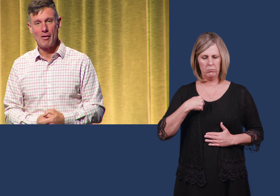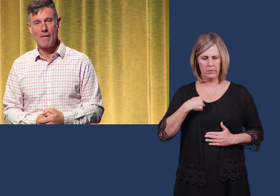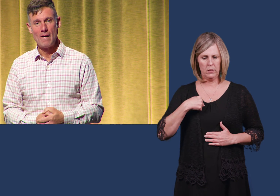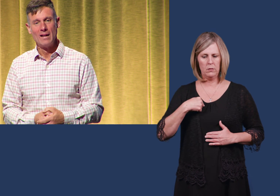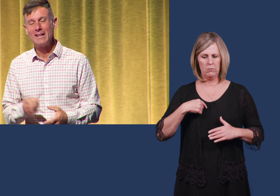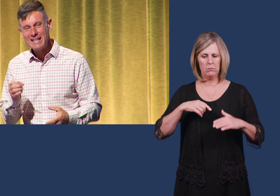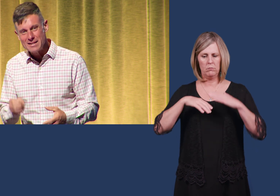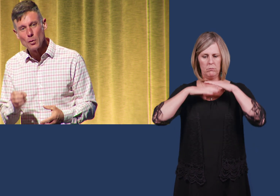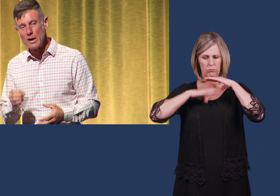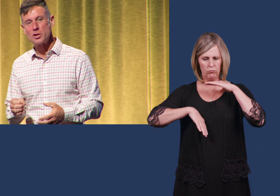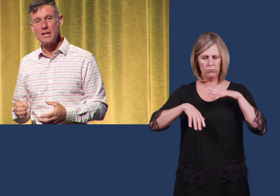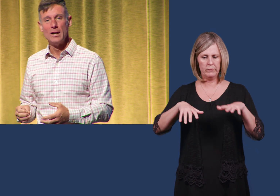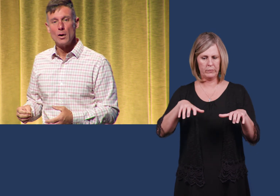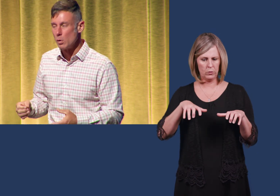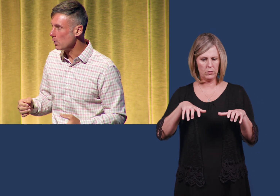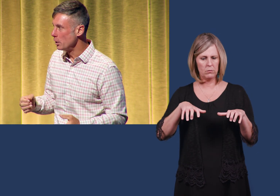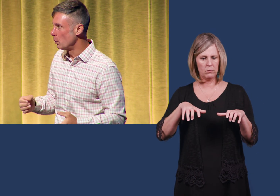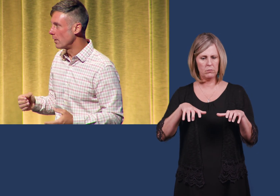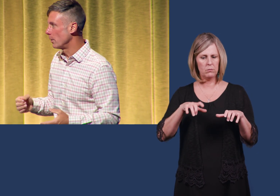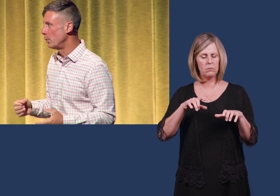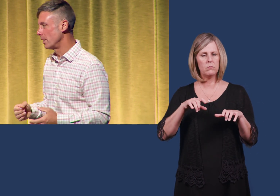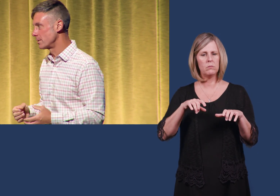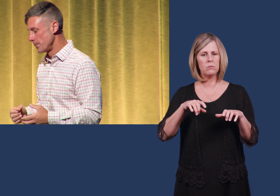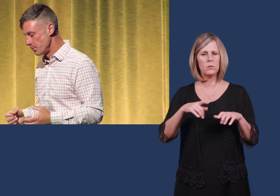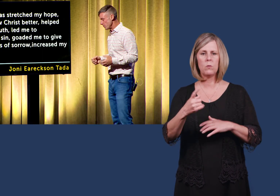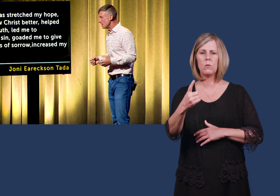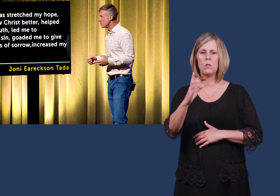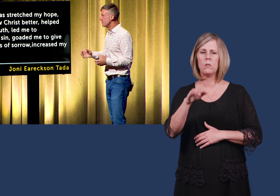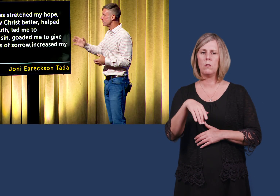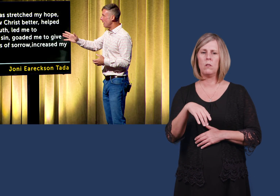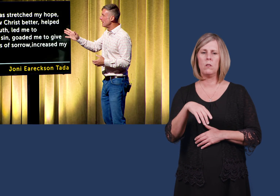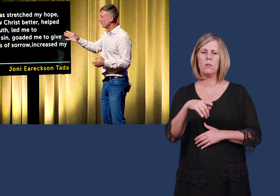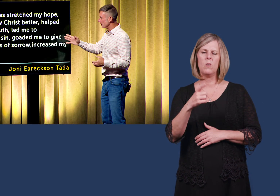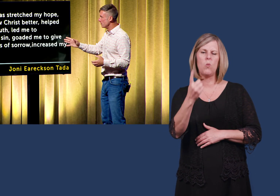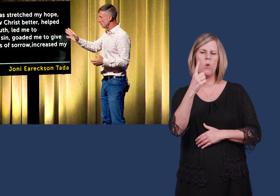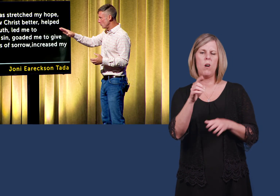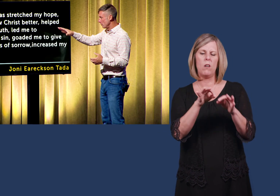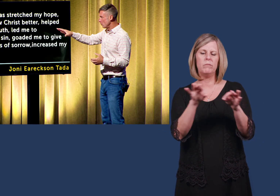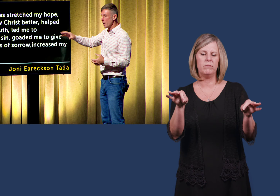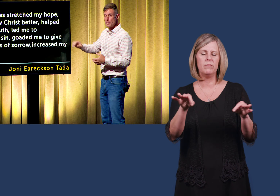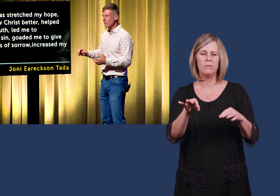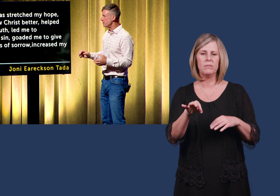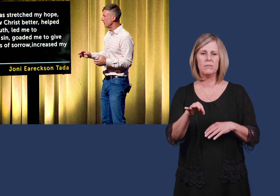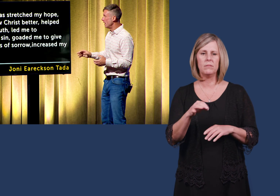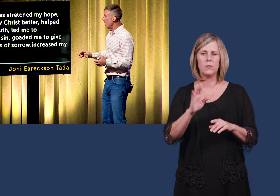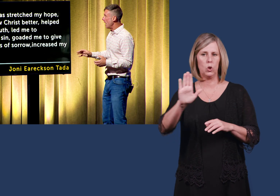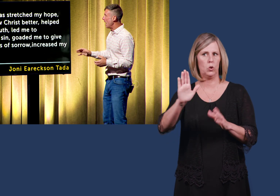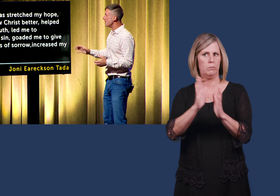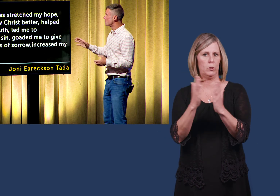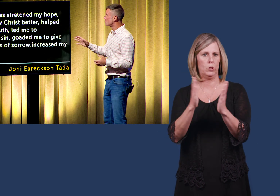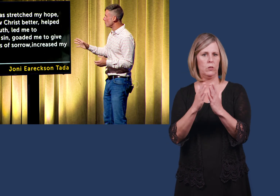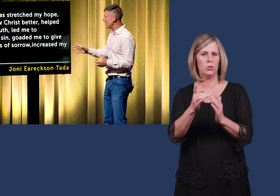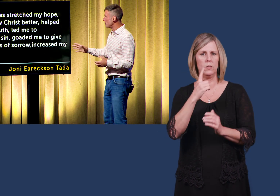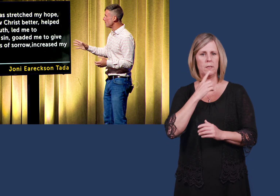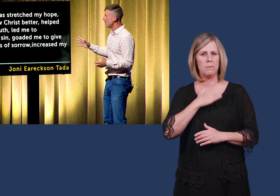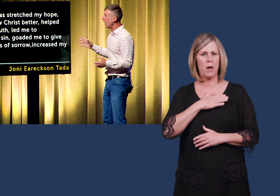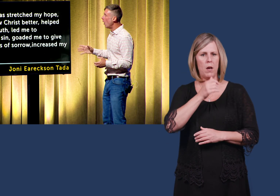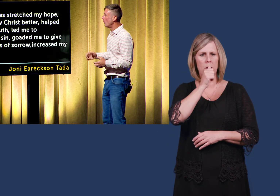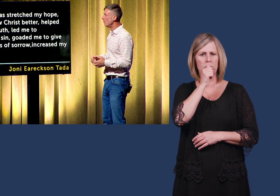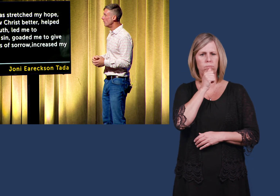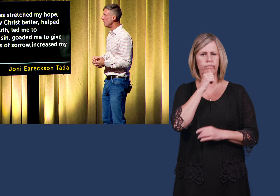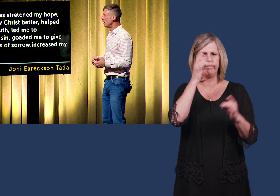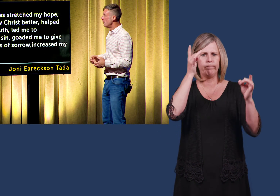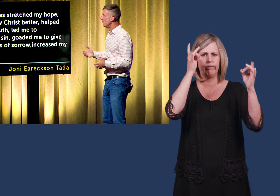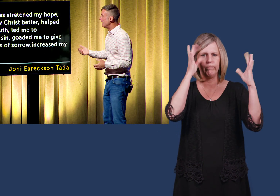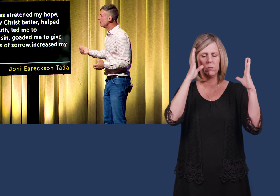body. But listen to what she wrote in one of her books. She says, "My affliction, the quadriplegia, has stretched my